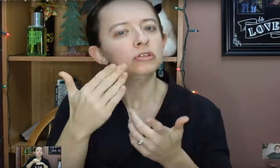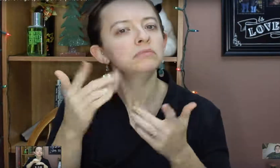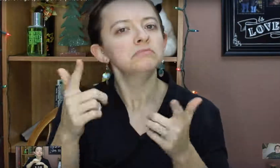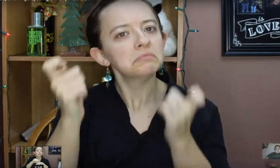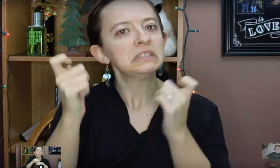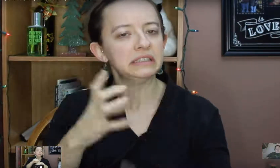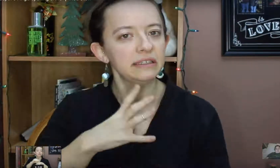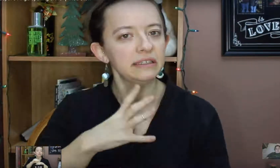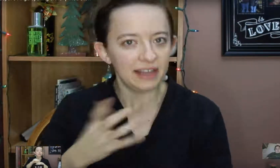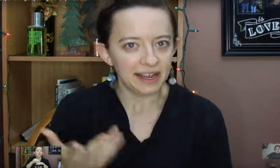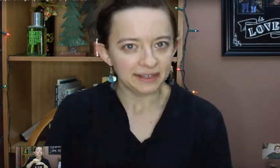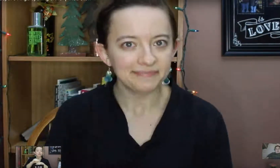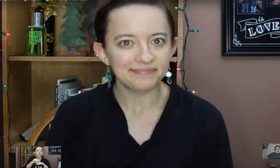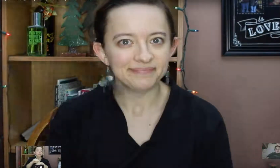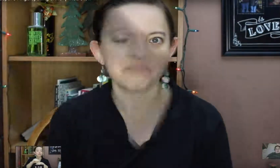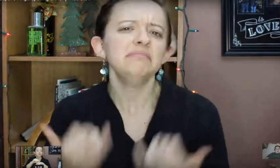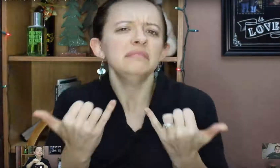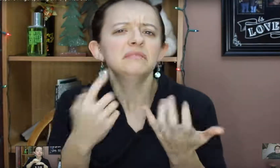clear. And that's okay.